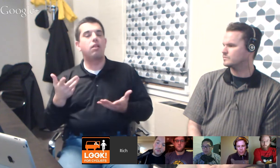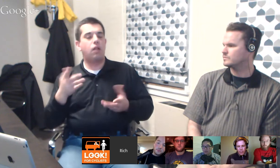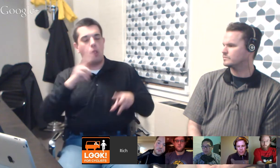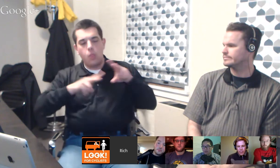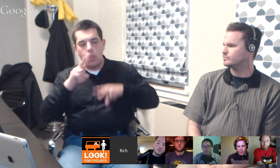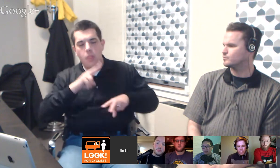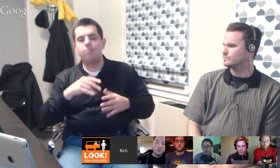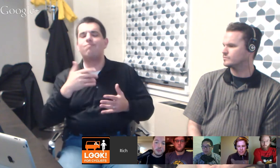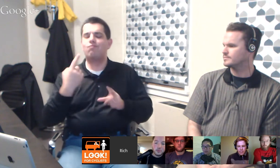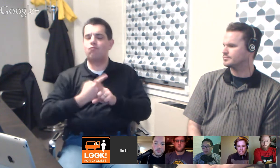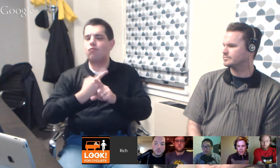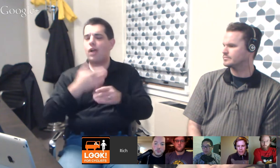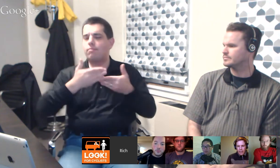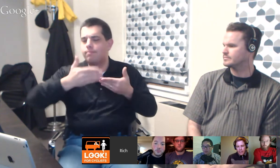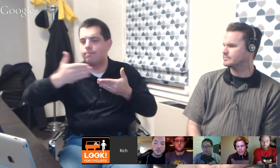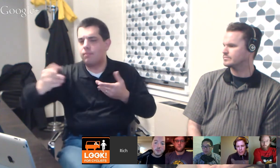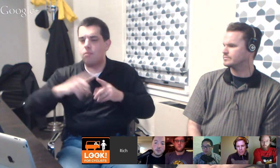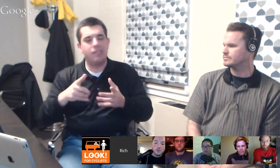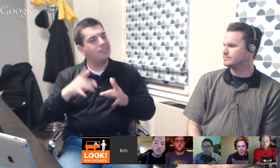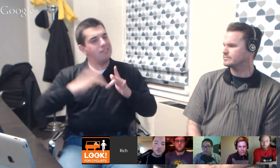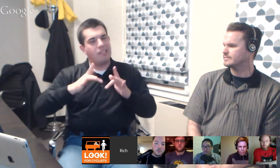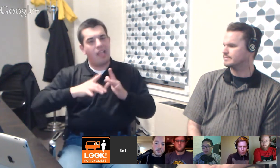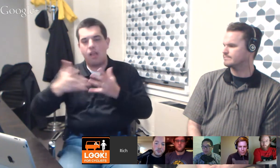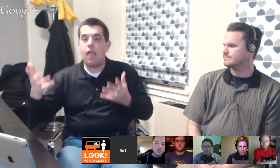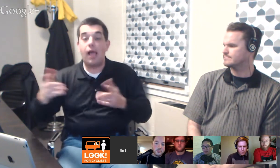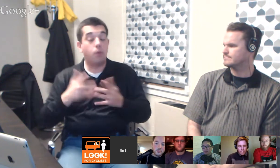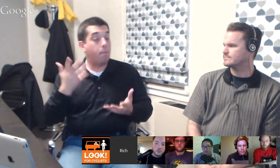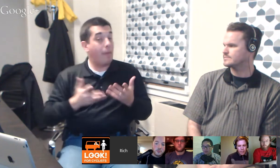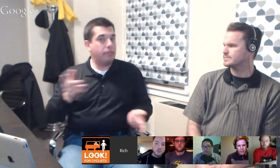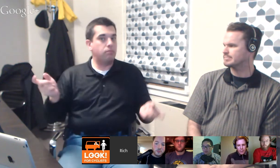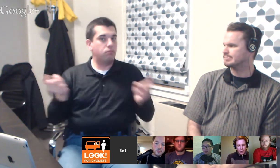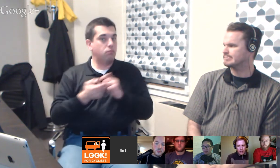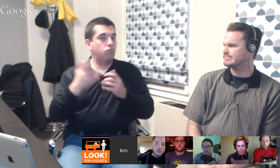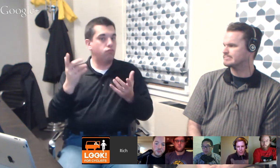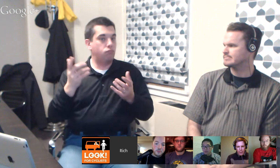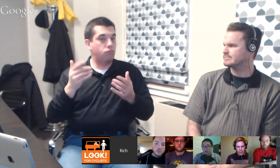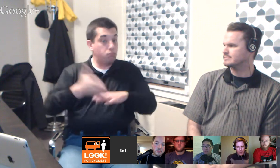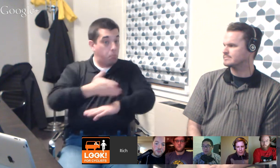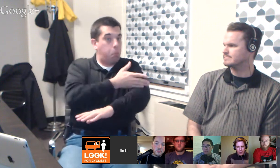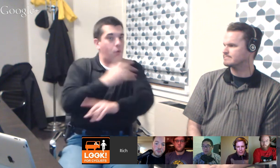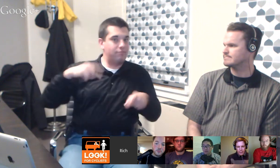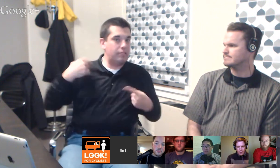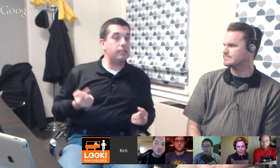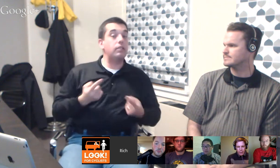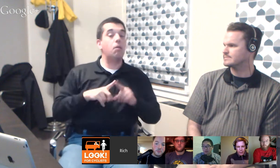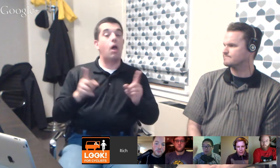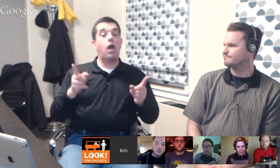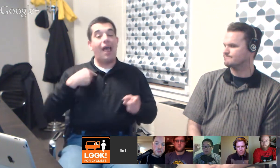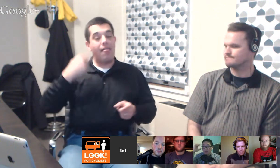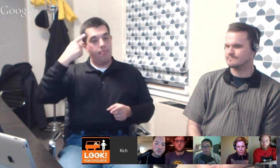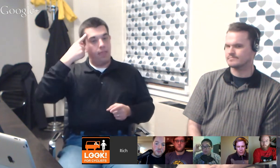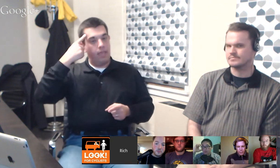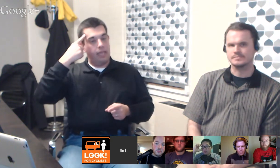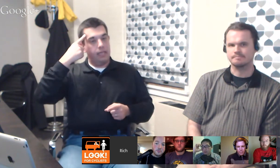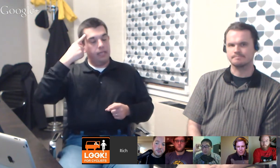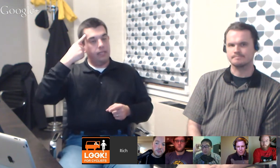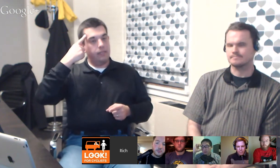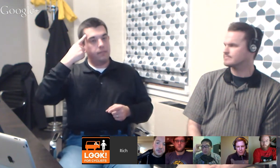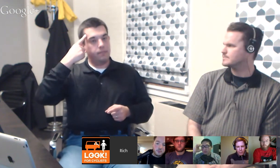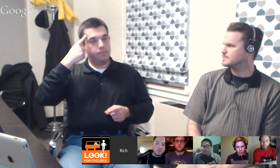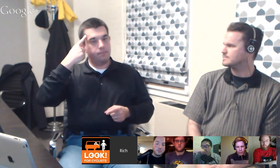going in the right direction, but it's still lacking. So they may have made some real strides, but I think that